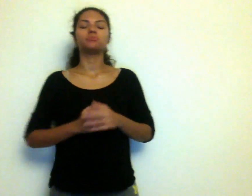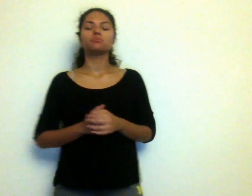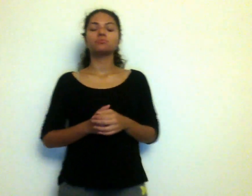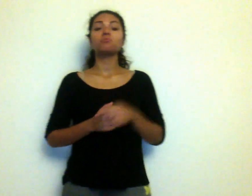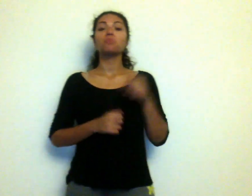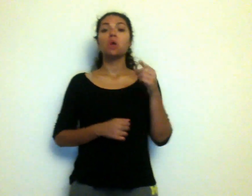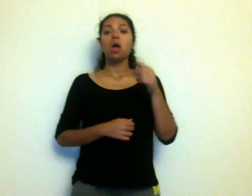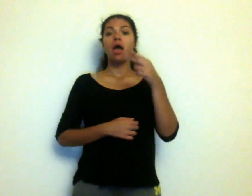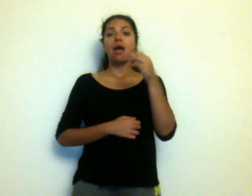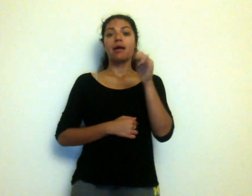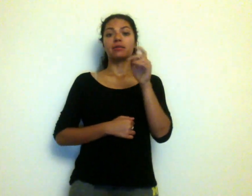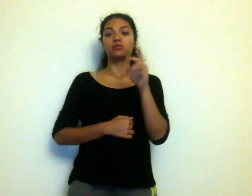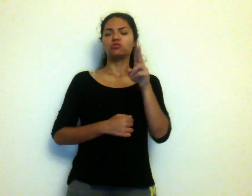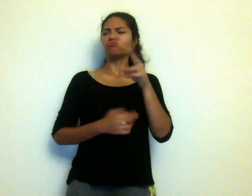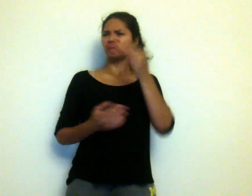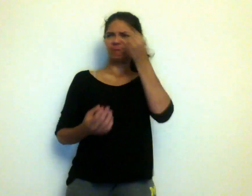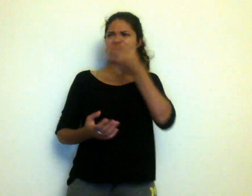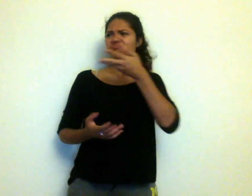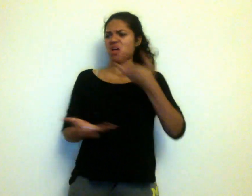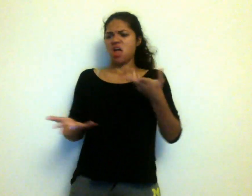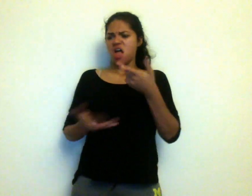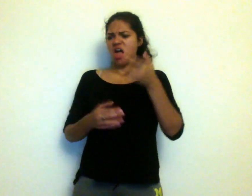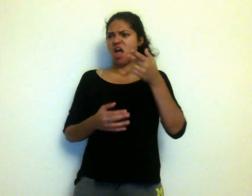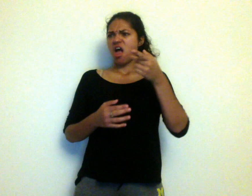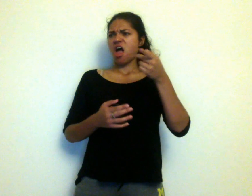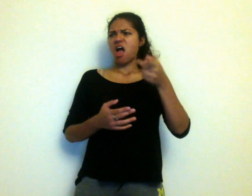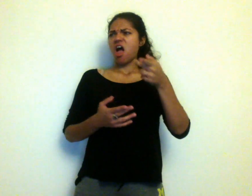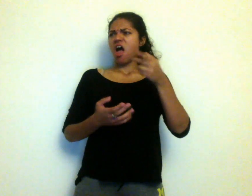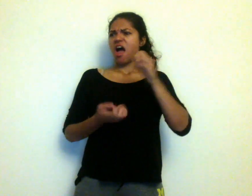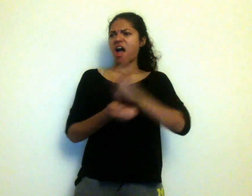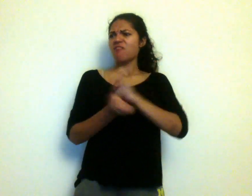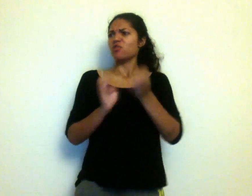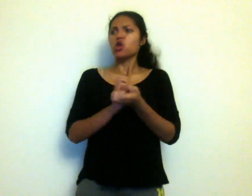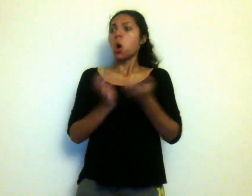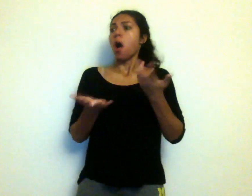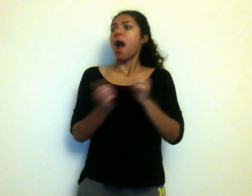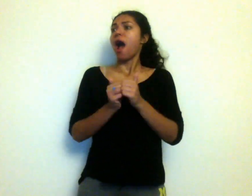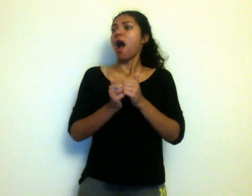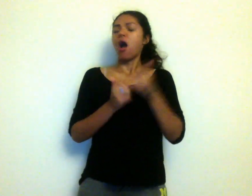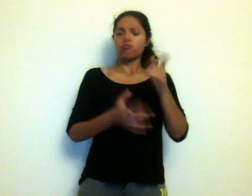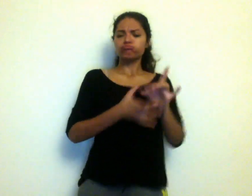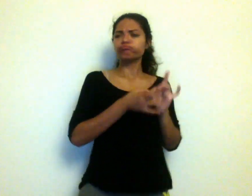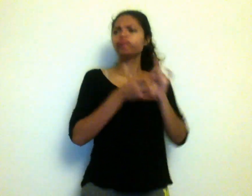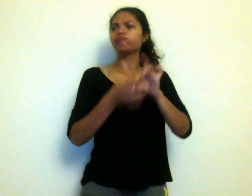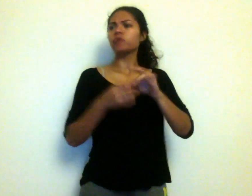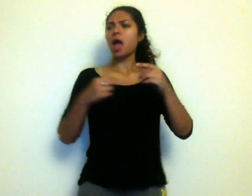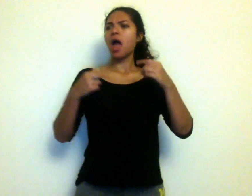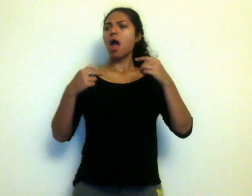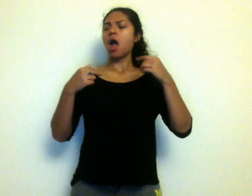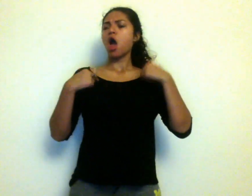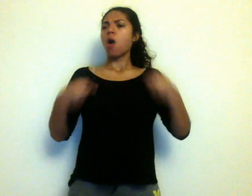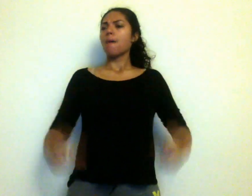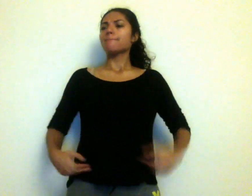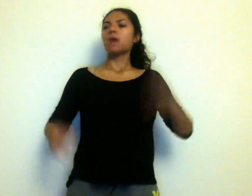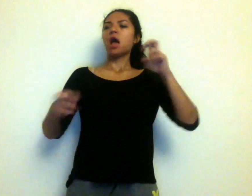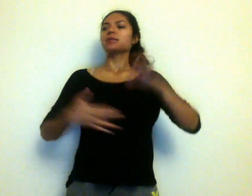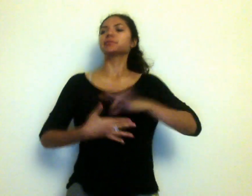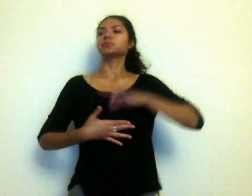the evolution of spirituality. Man is evolving to become the absolute impersonal